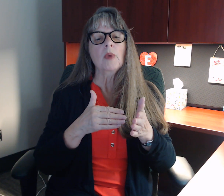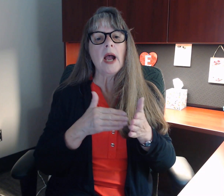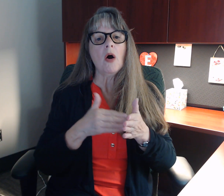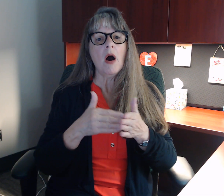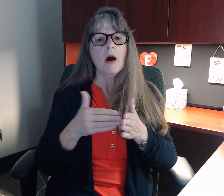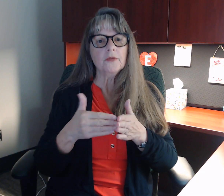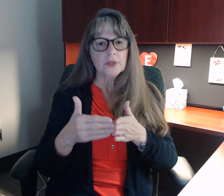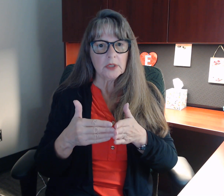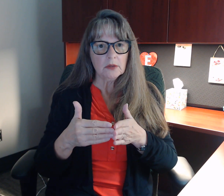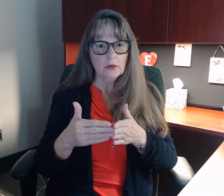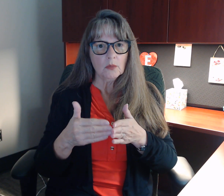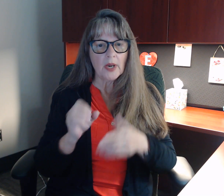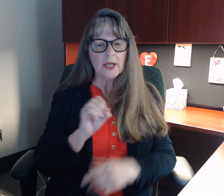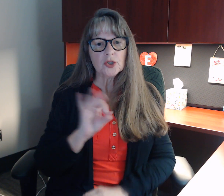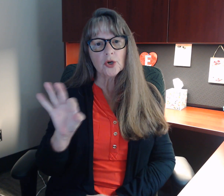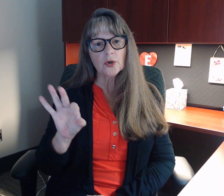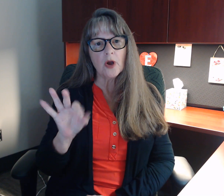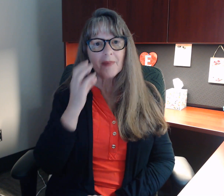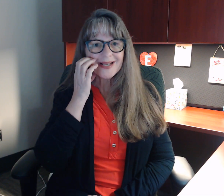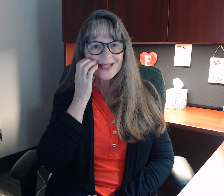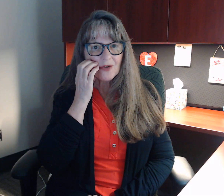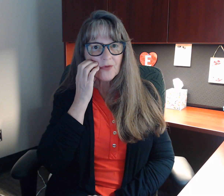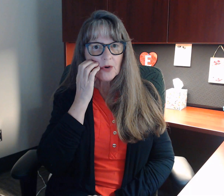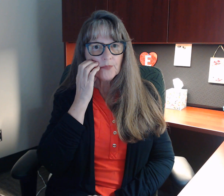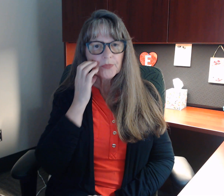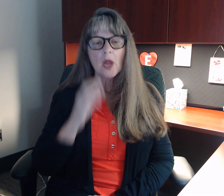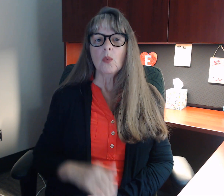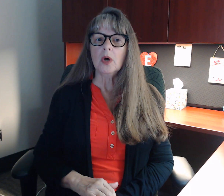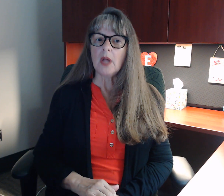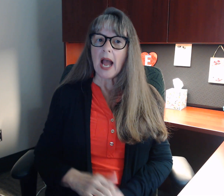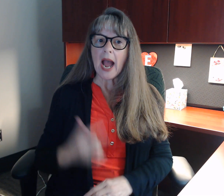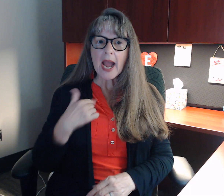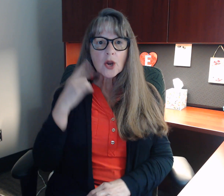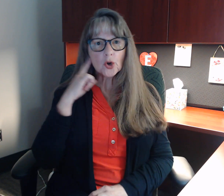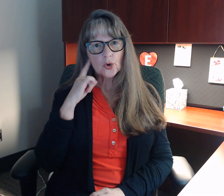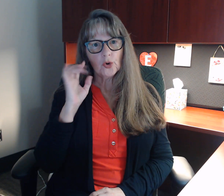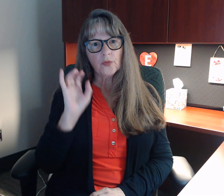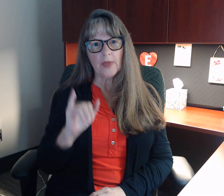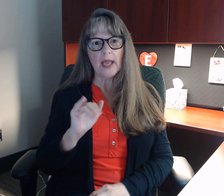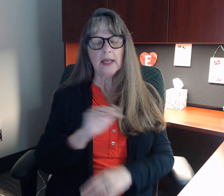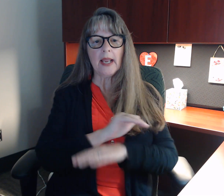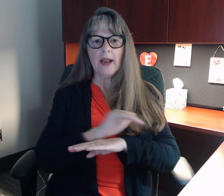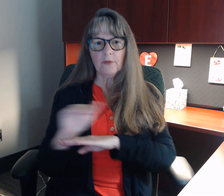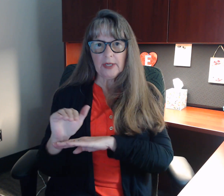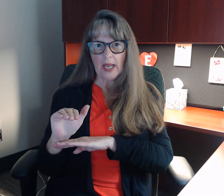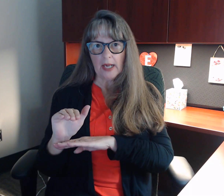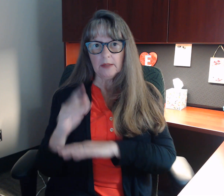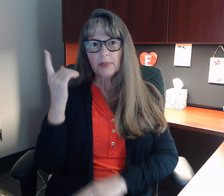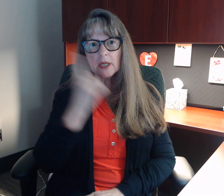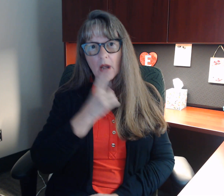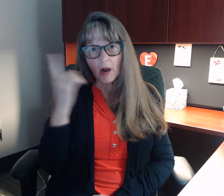how often would I turn off my cell phone? Well, I heard that every night